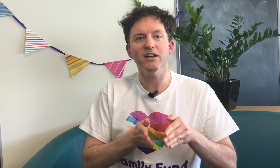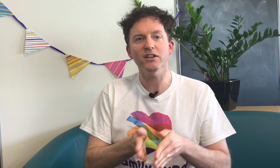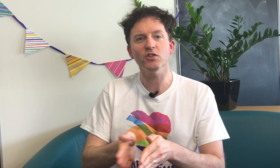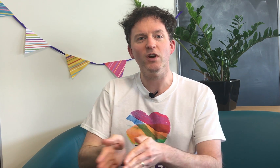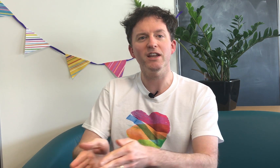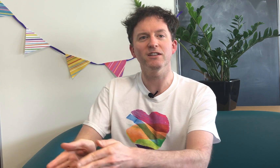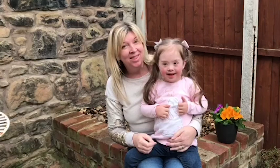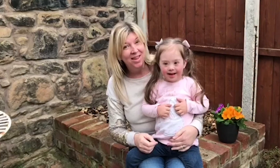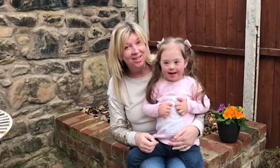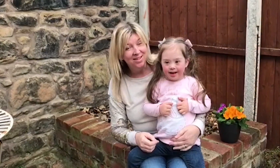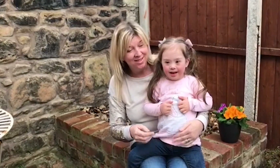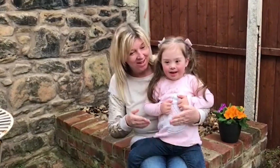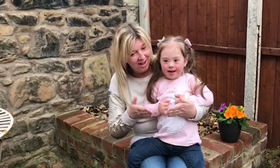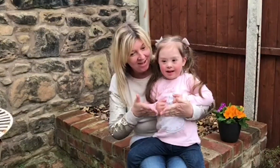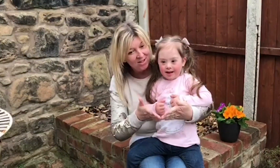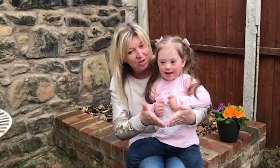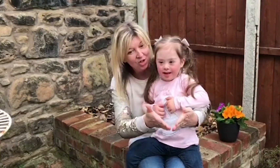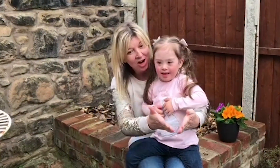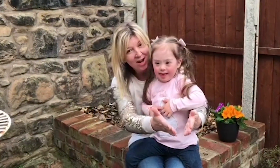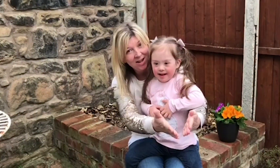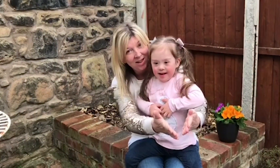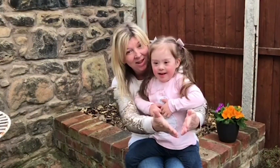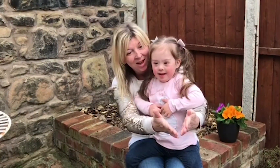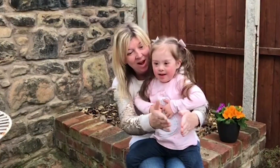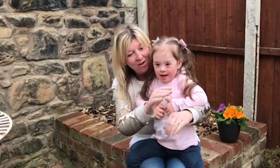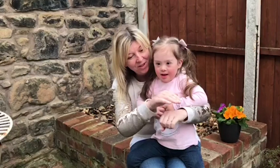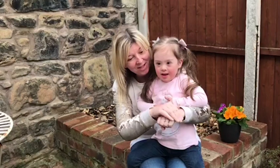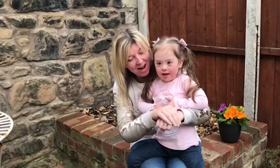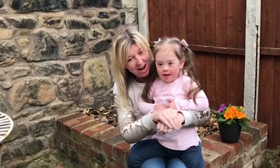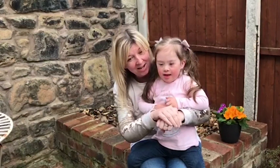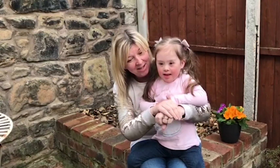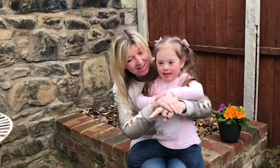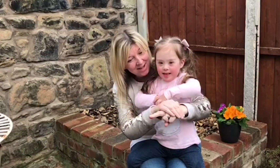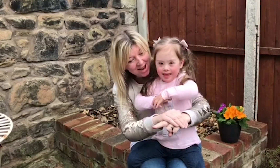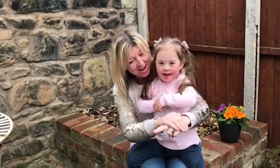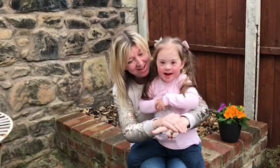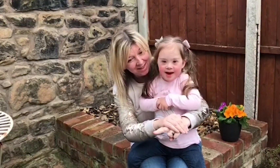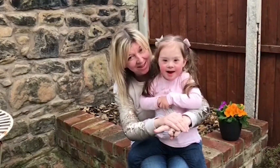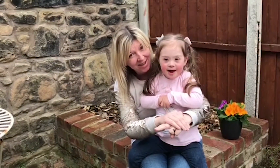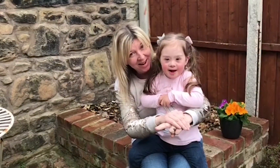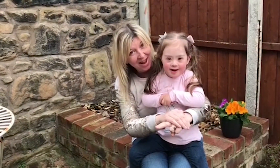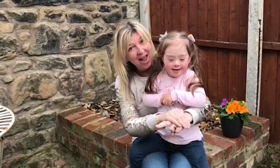a trail. This is the trail of the tiny snail.